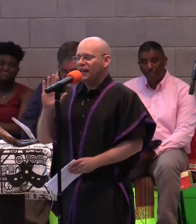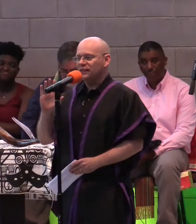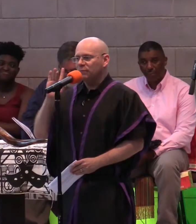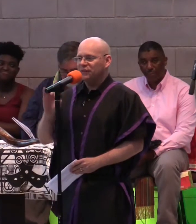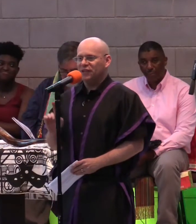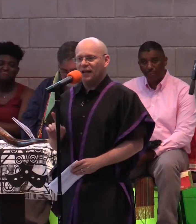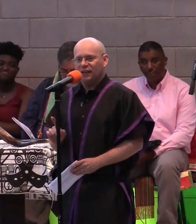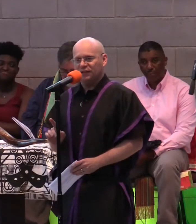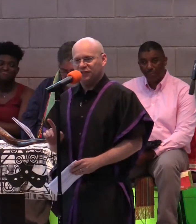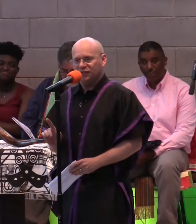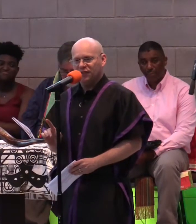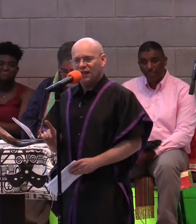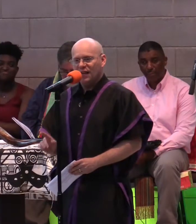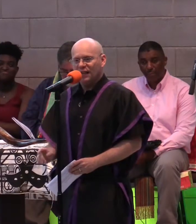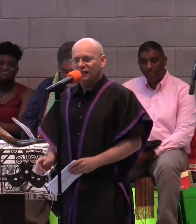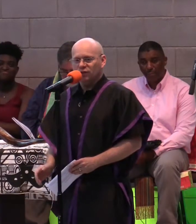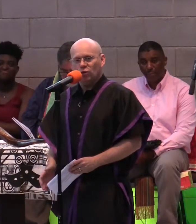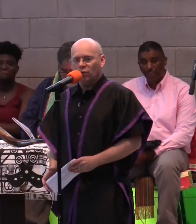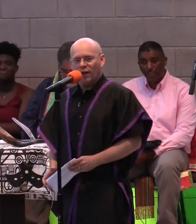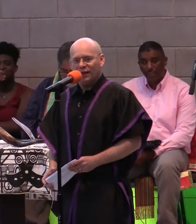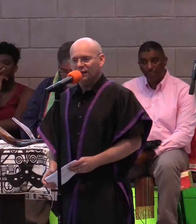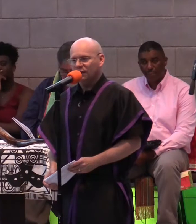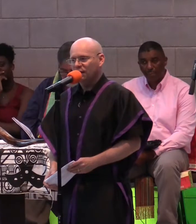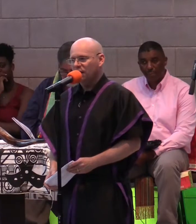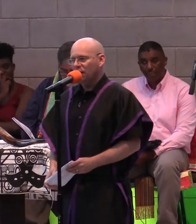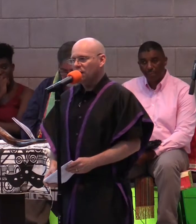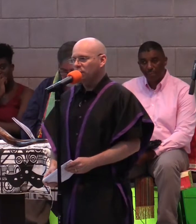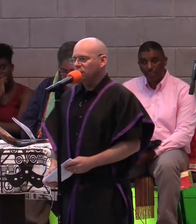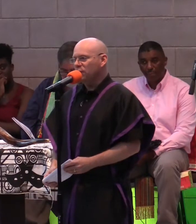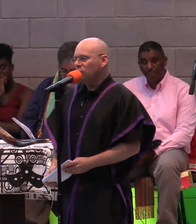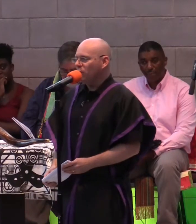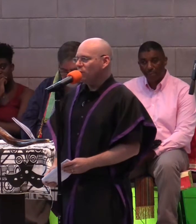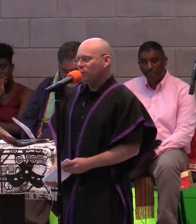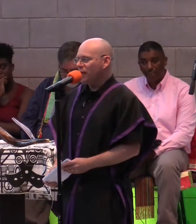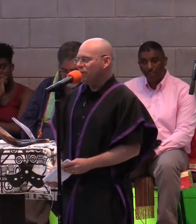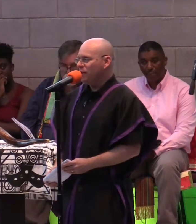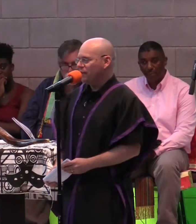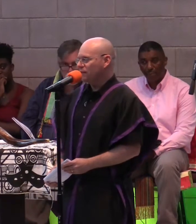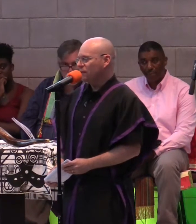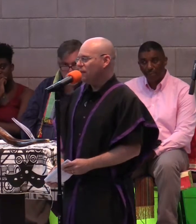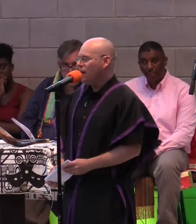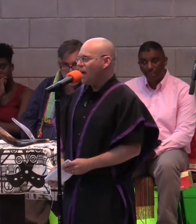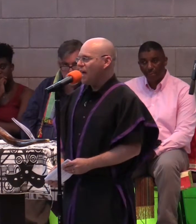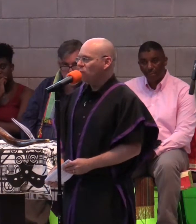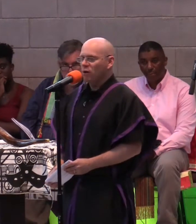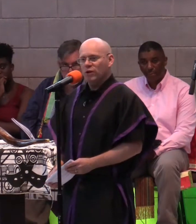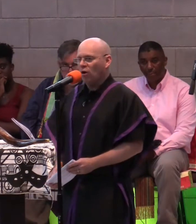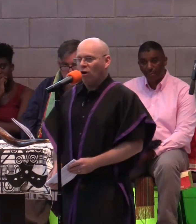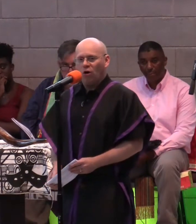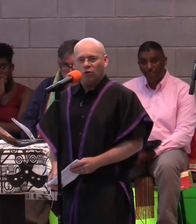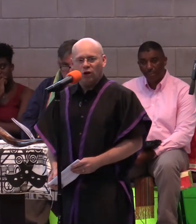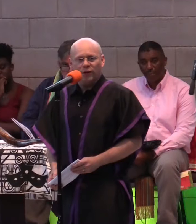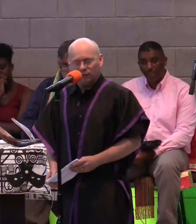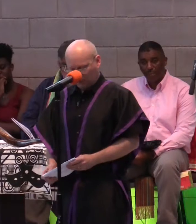are standing beside us in the doorway between where we have been and where we